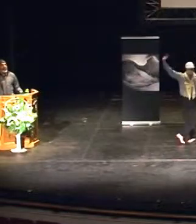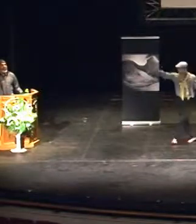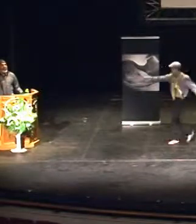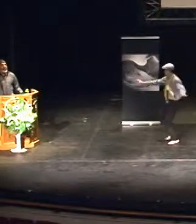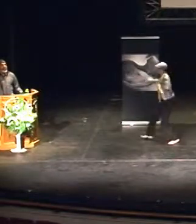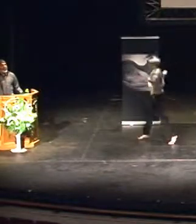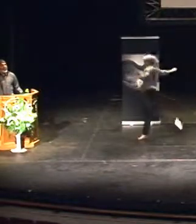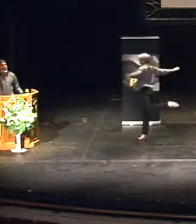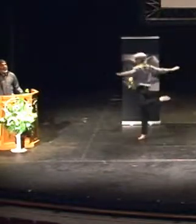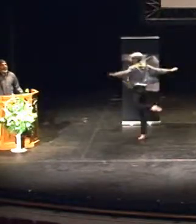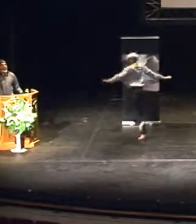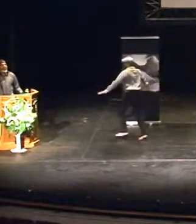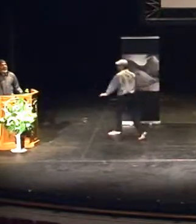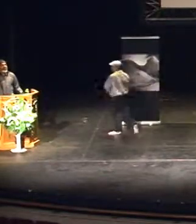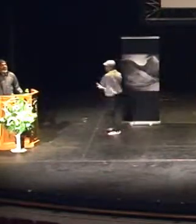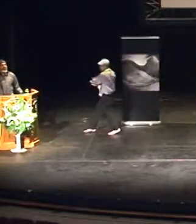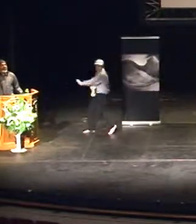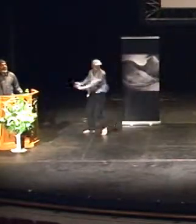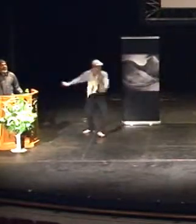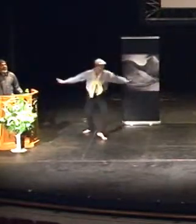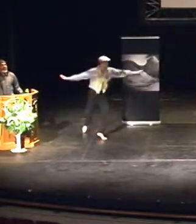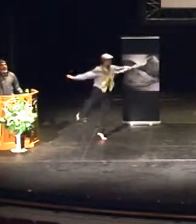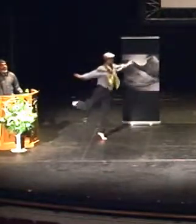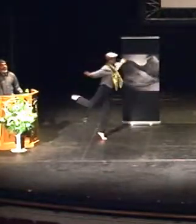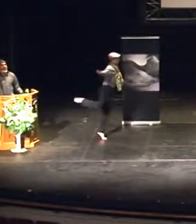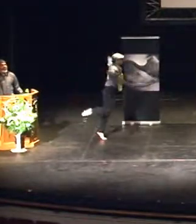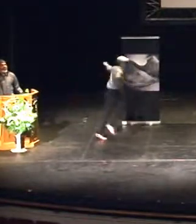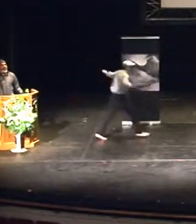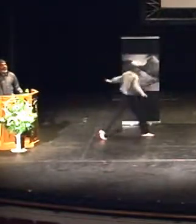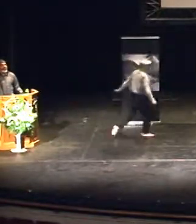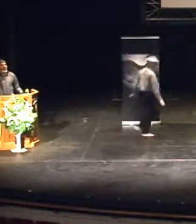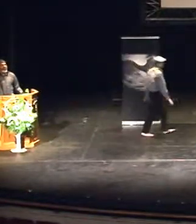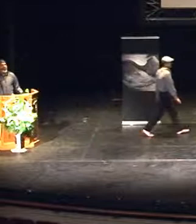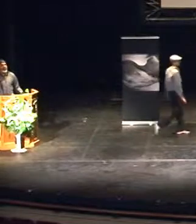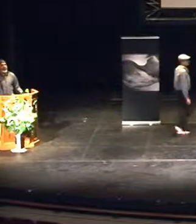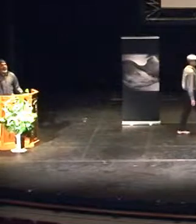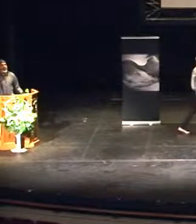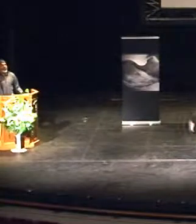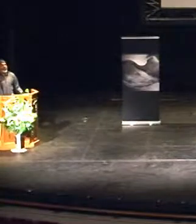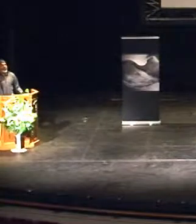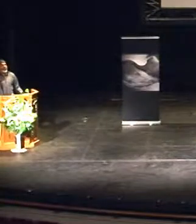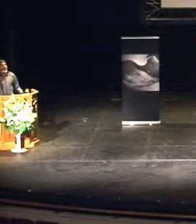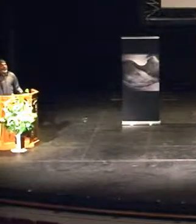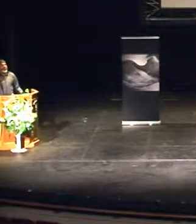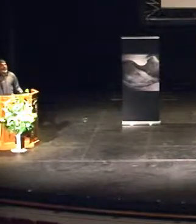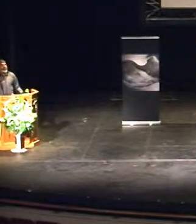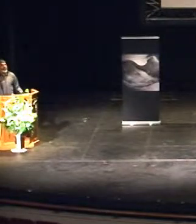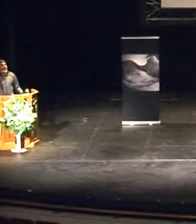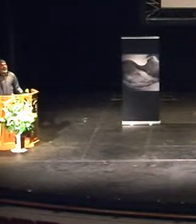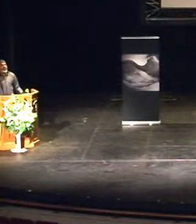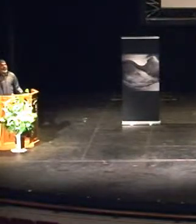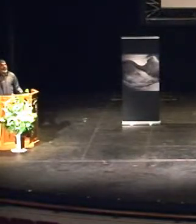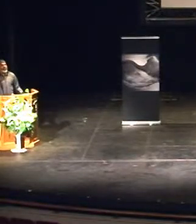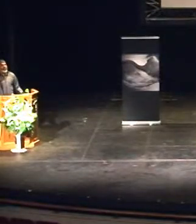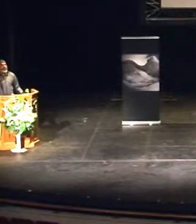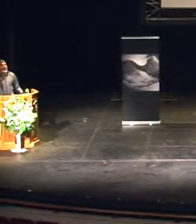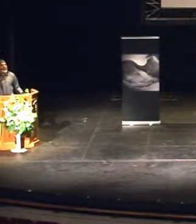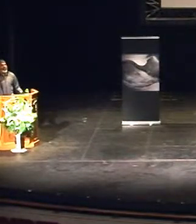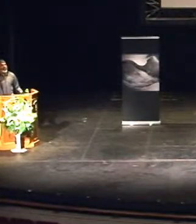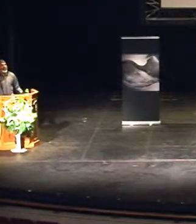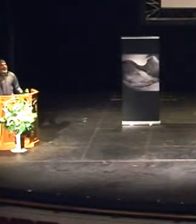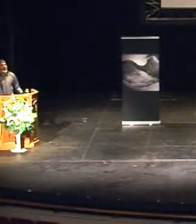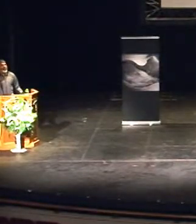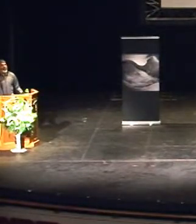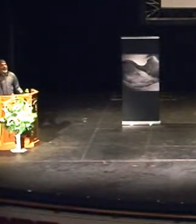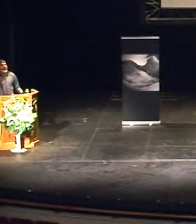freedom and ended segregation in interstate travel. If I had sneezed, I wouldn't